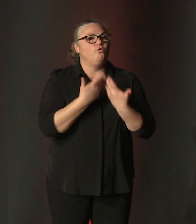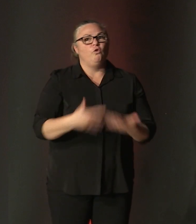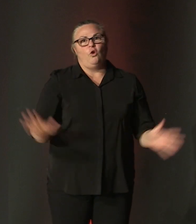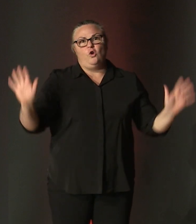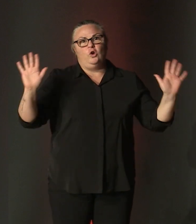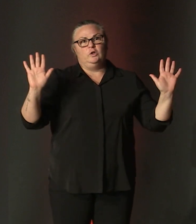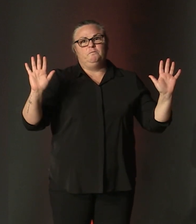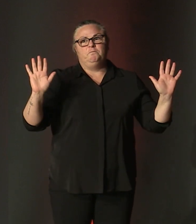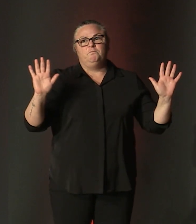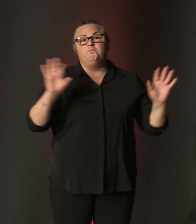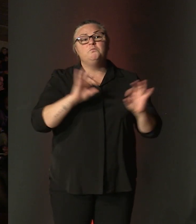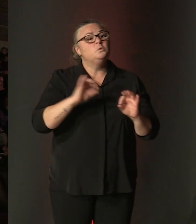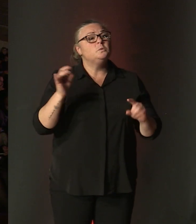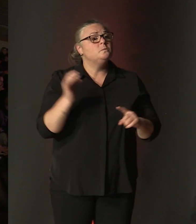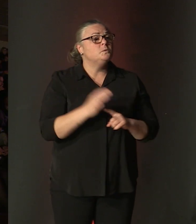irrelevant.